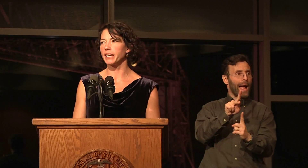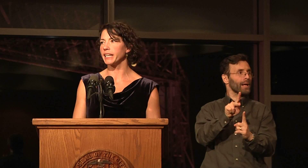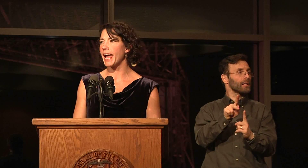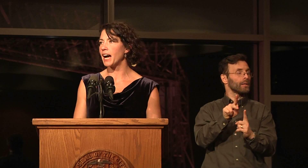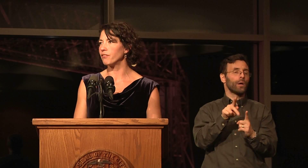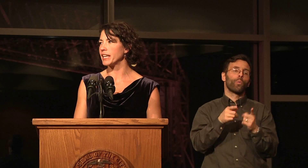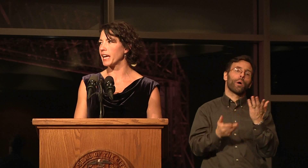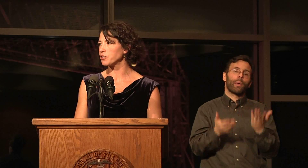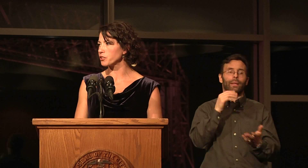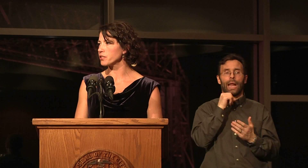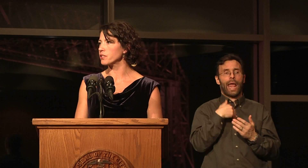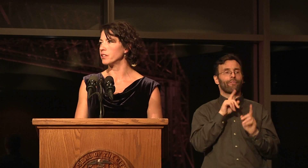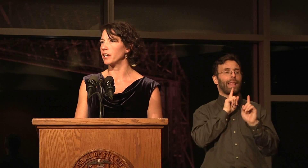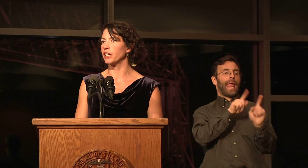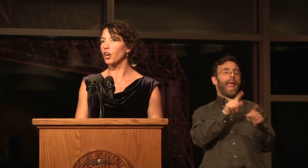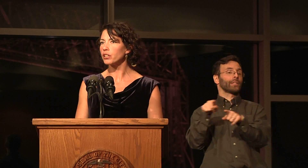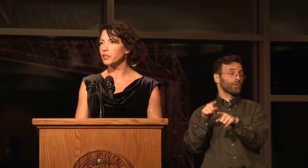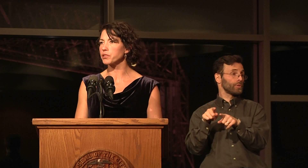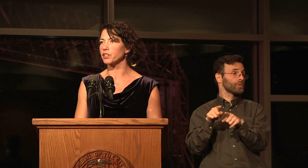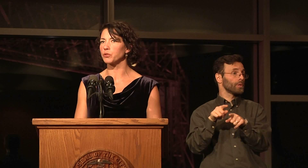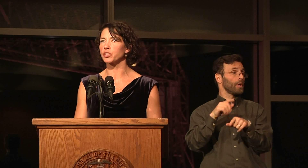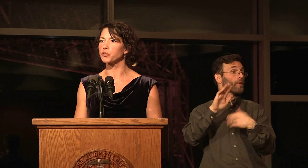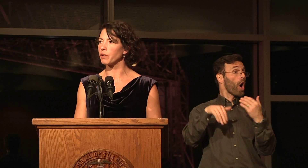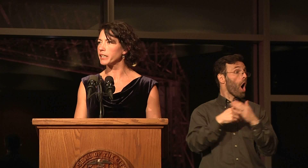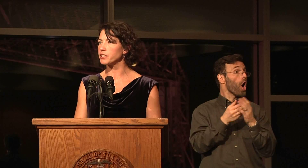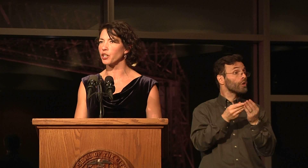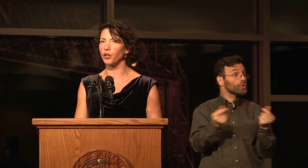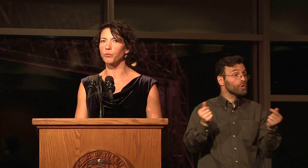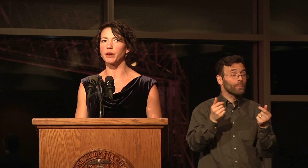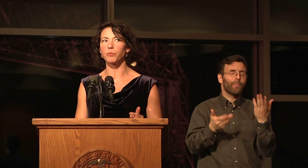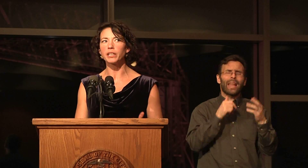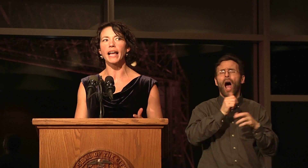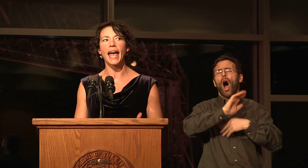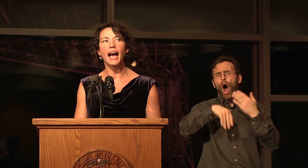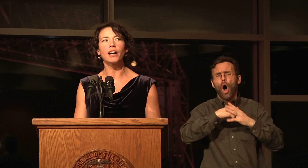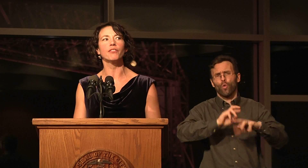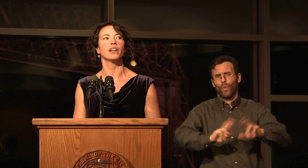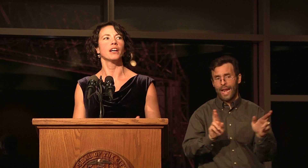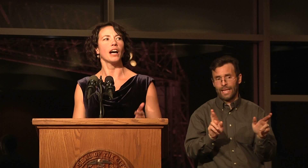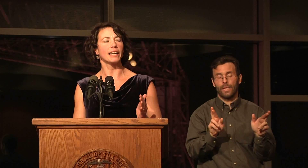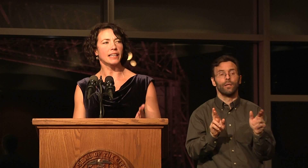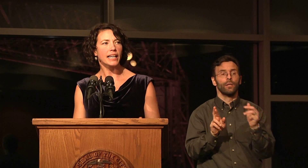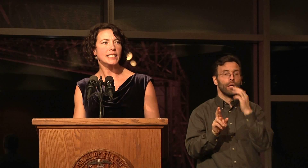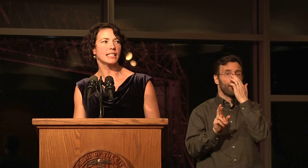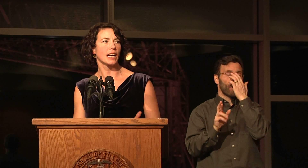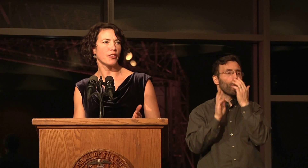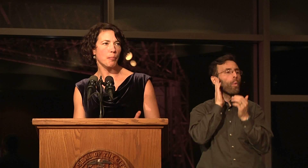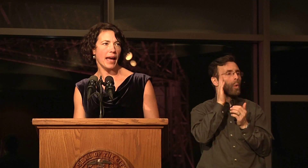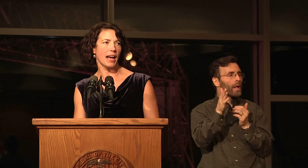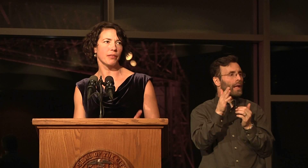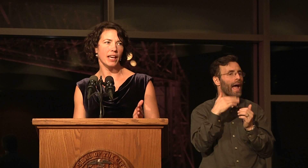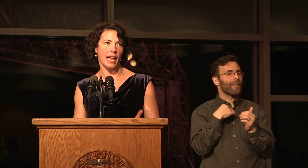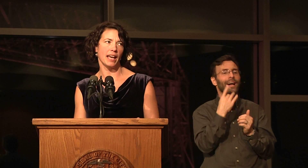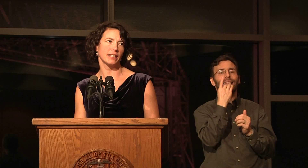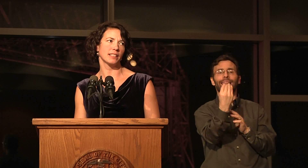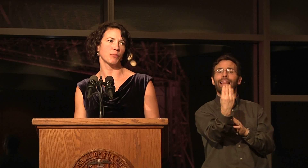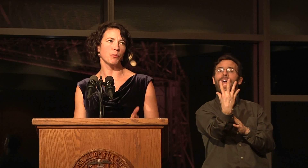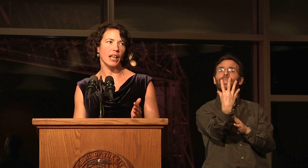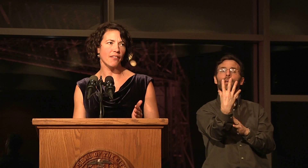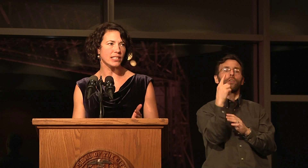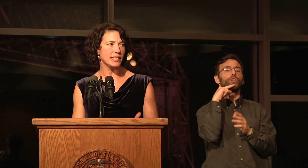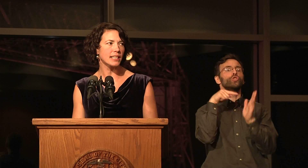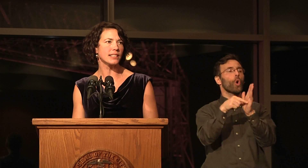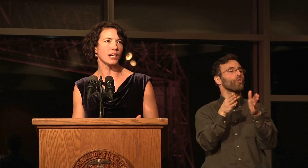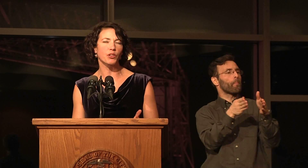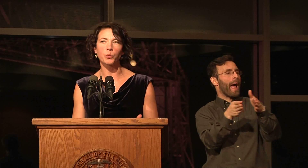while I may not have the answers and all of those solutions ready to go, we will have a light on the path ahead. We